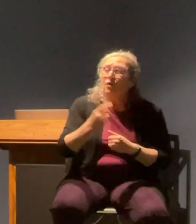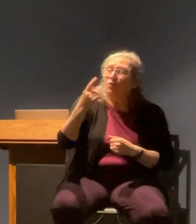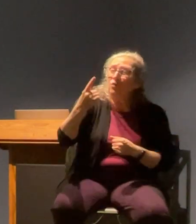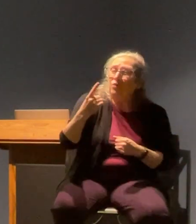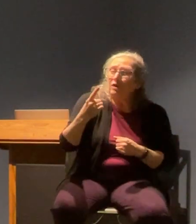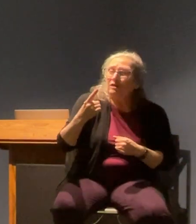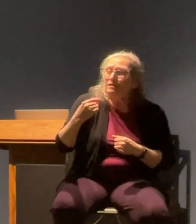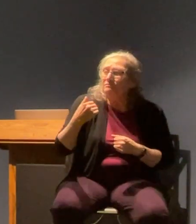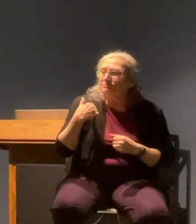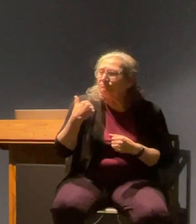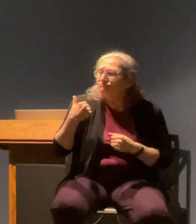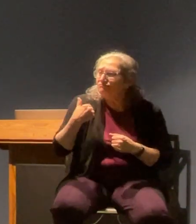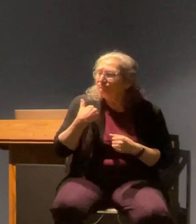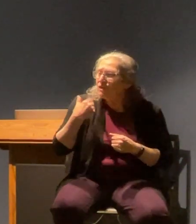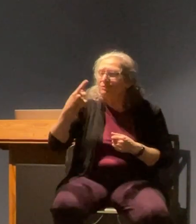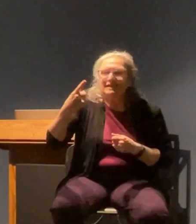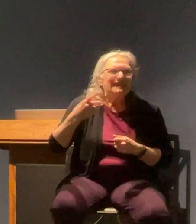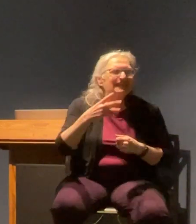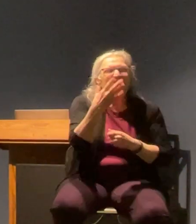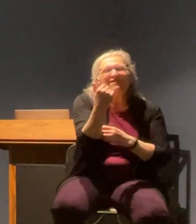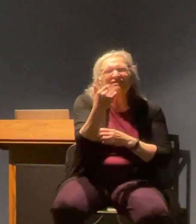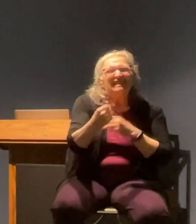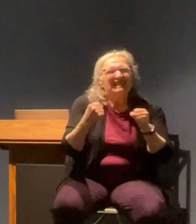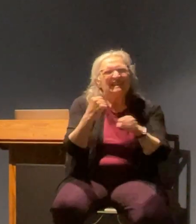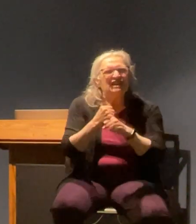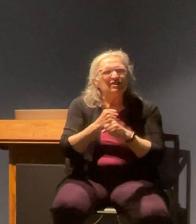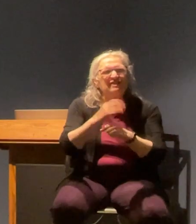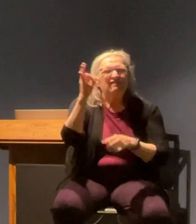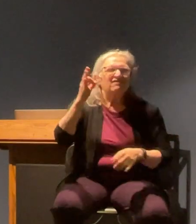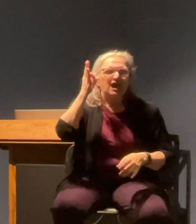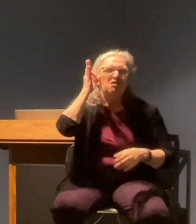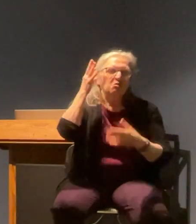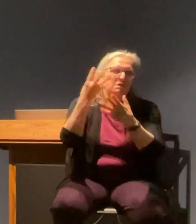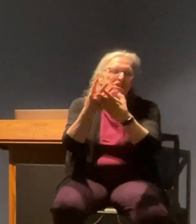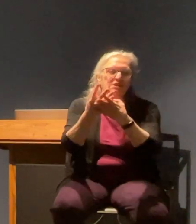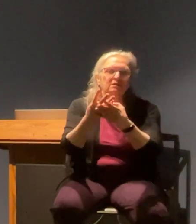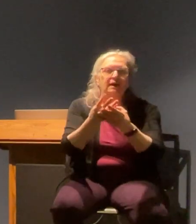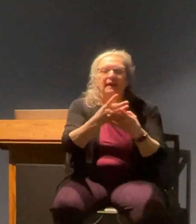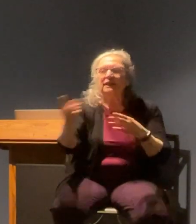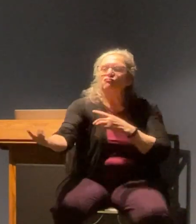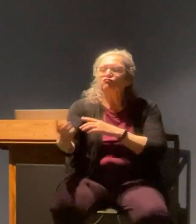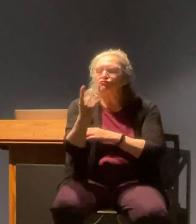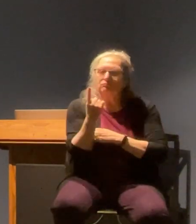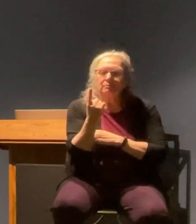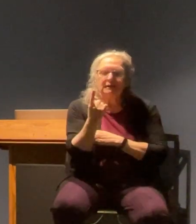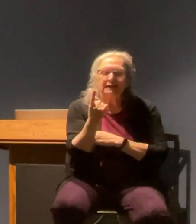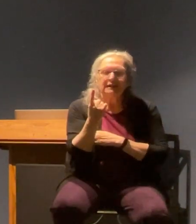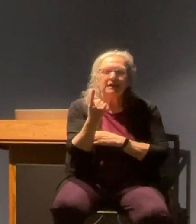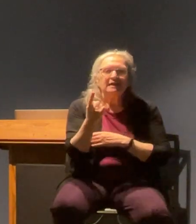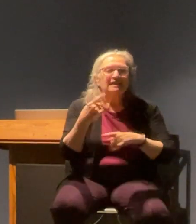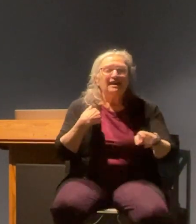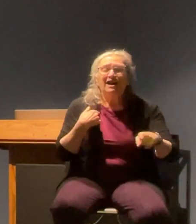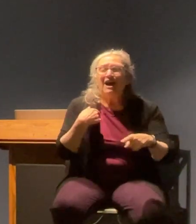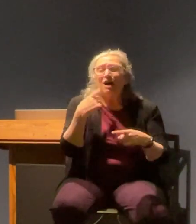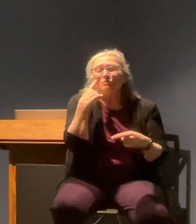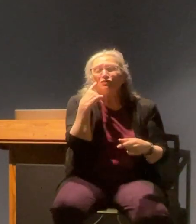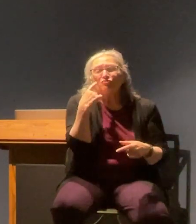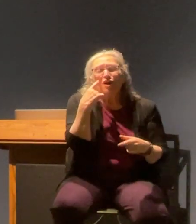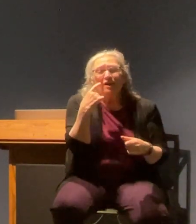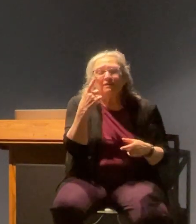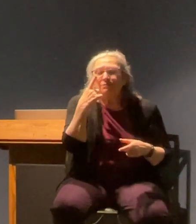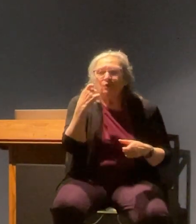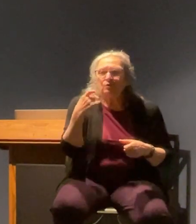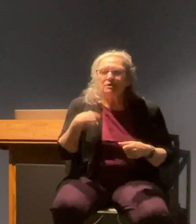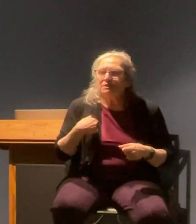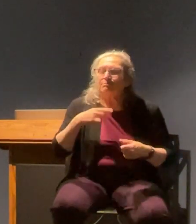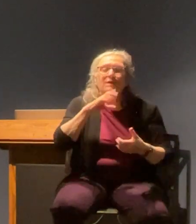in and he did almost 15 years in the feds, federal penitentiary. And he came to me at the gala and said, yo, I was crying earlier because my daughter fixed my bow